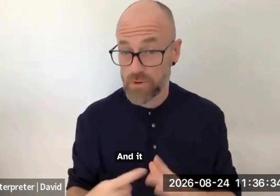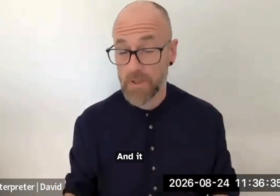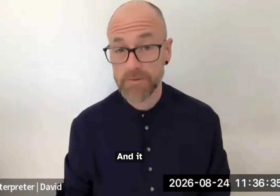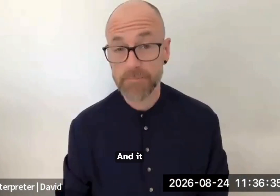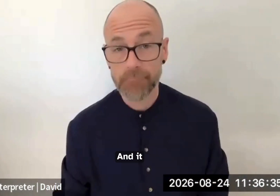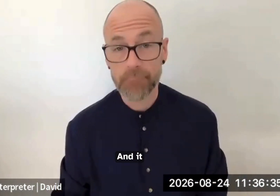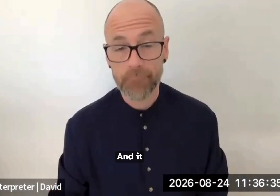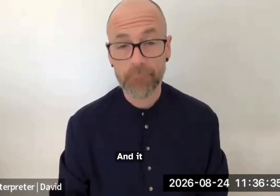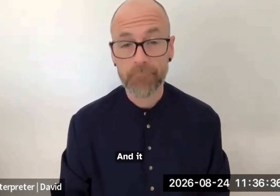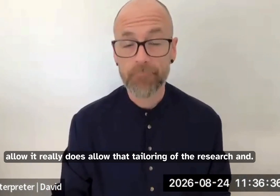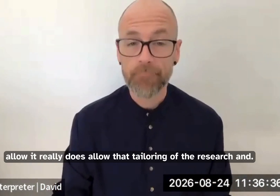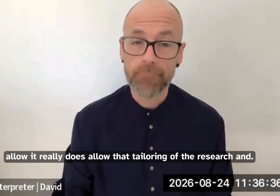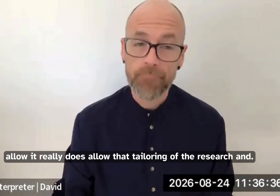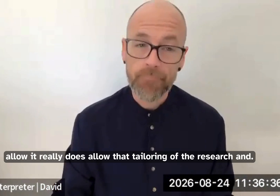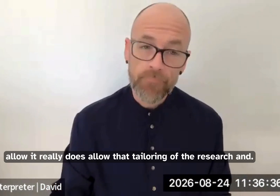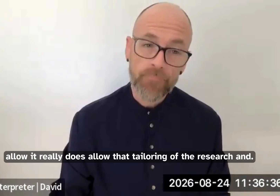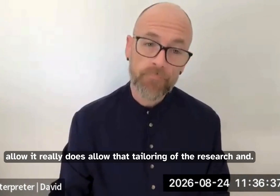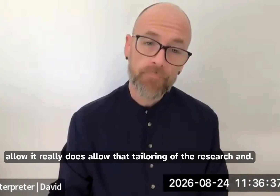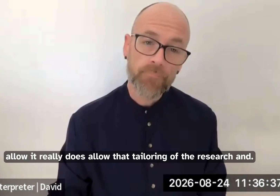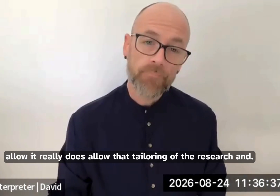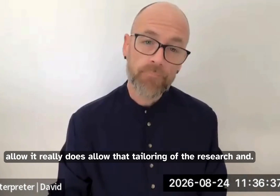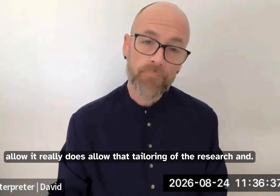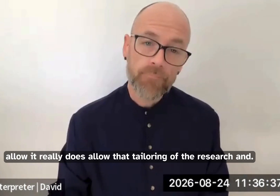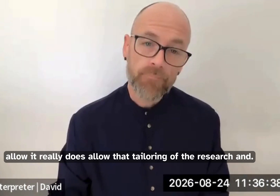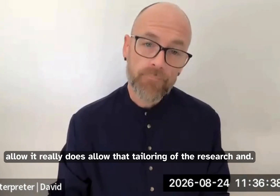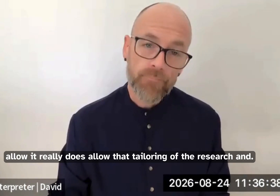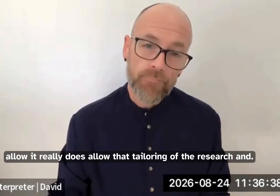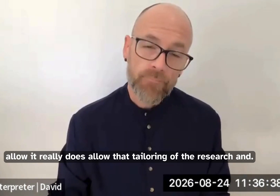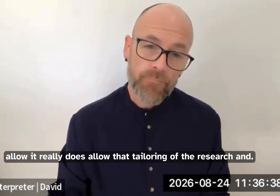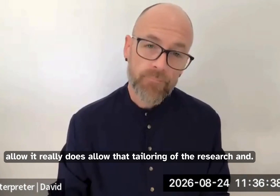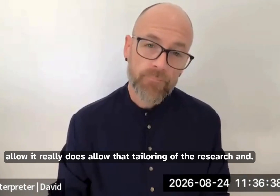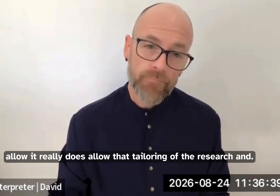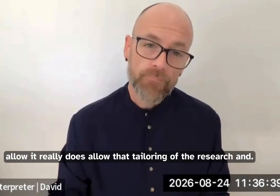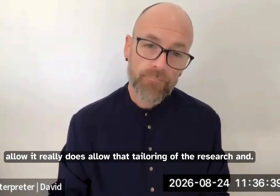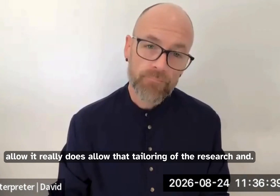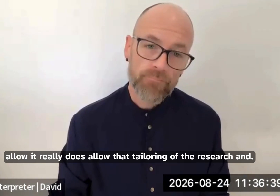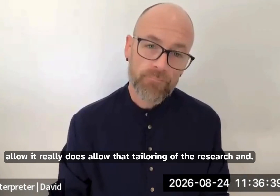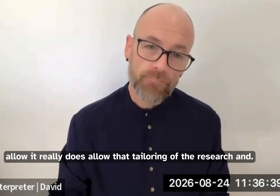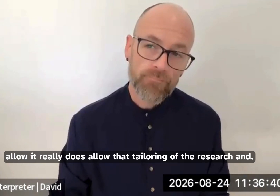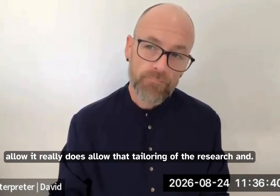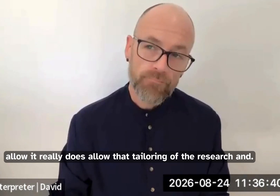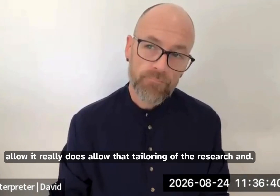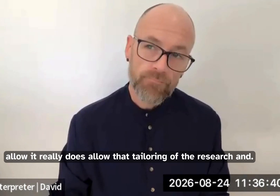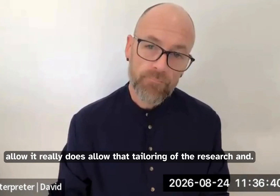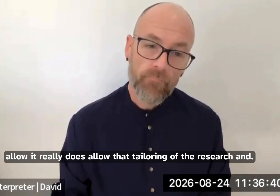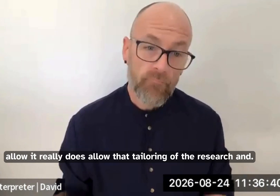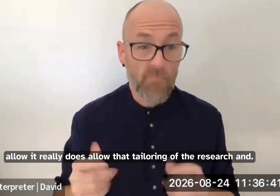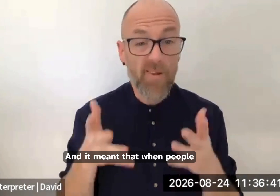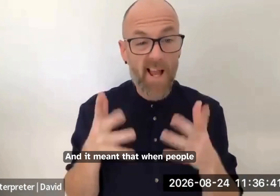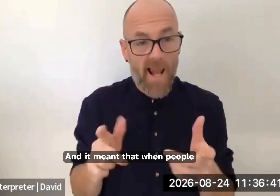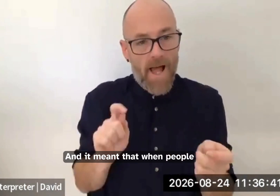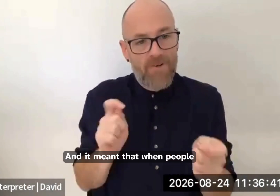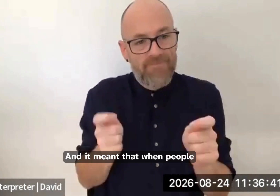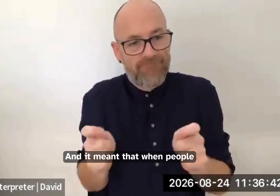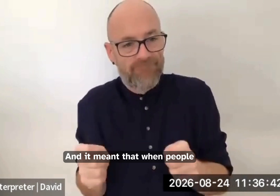And it really does allow that tailoring of the research. And